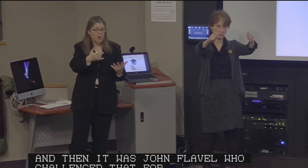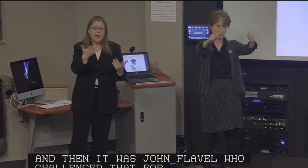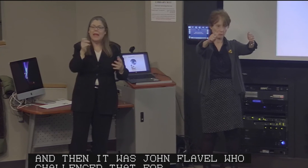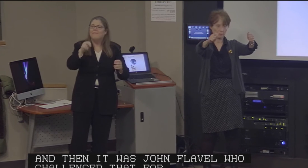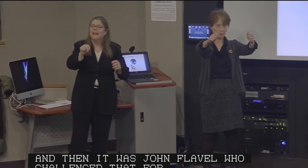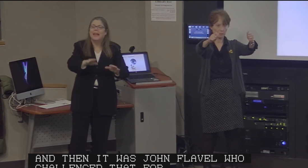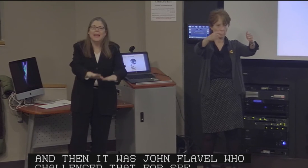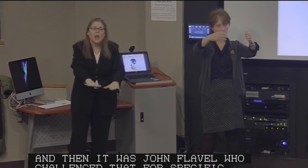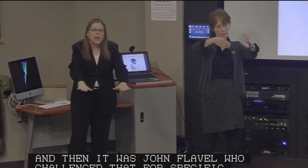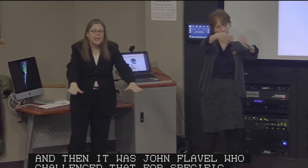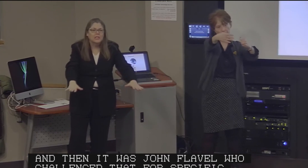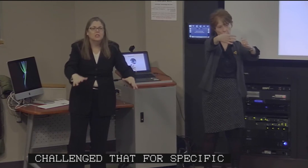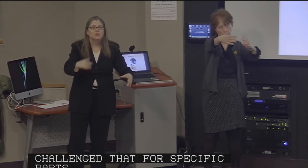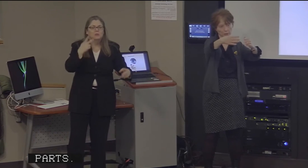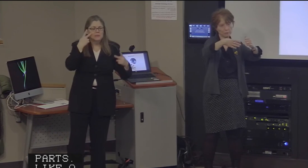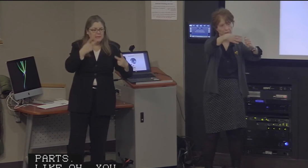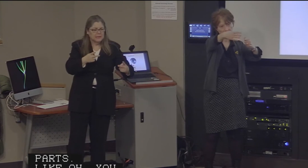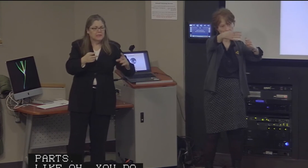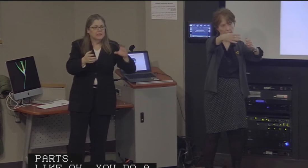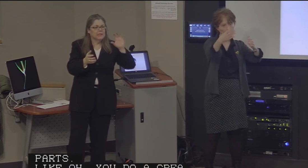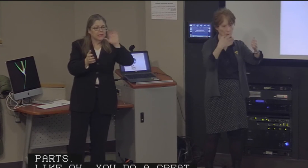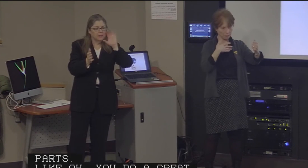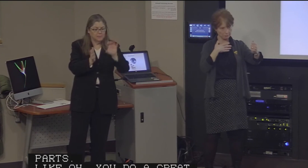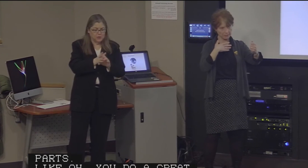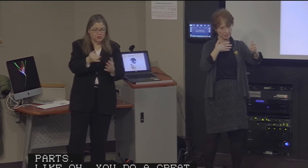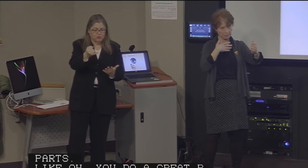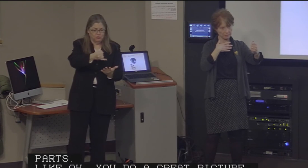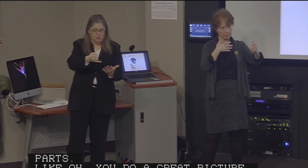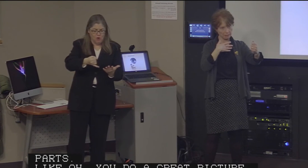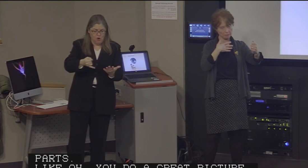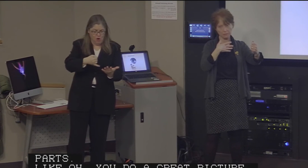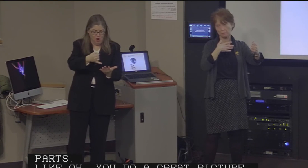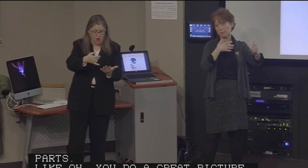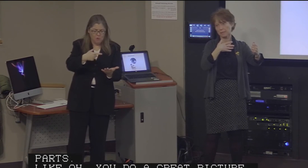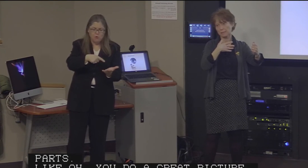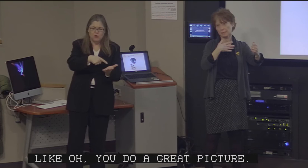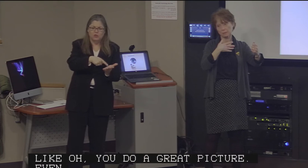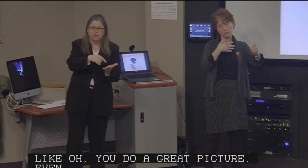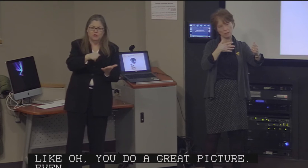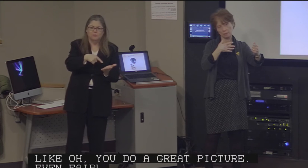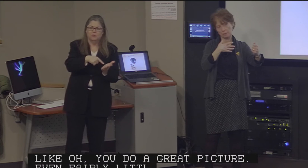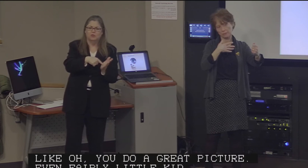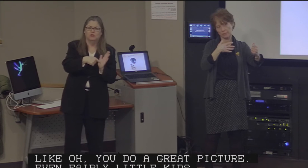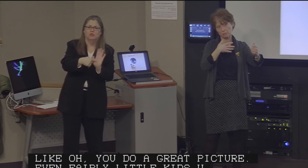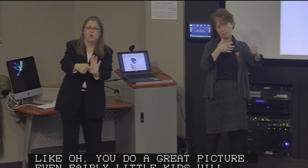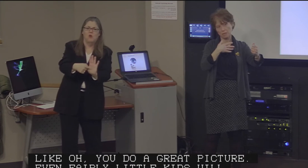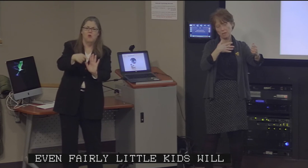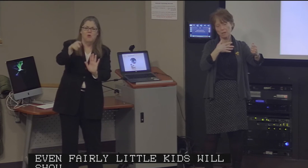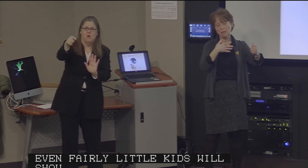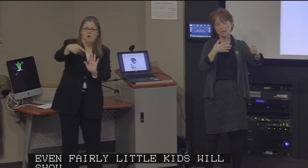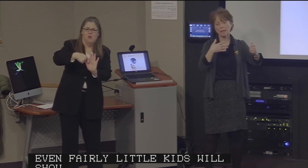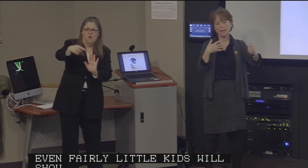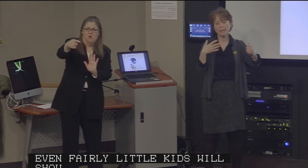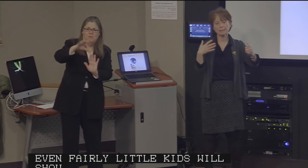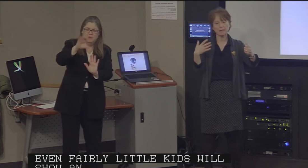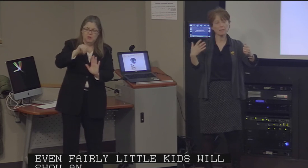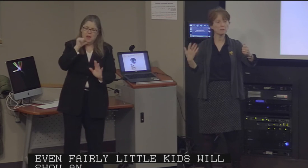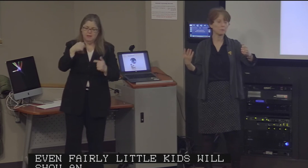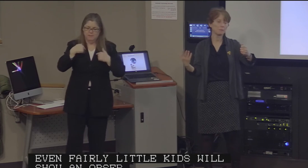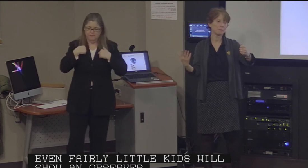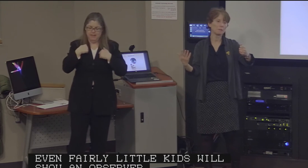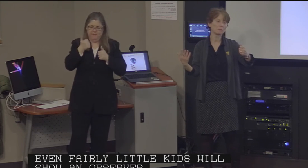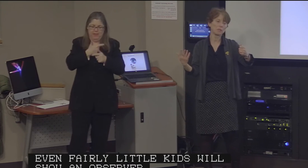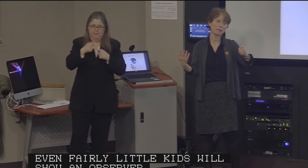the observer the picture with the picture part facing out, not facing themselves. So in that sense, they're not egocentric. And